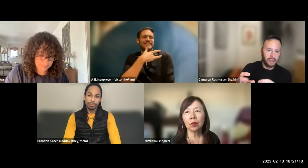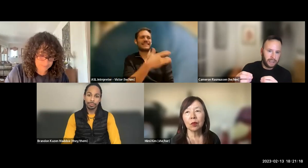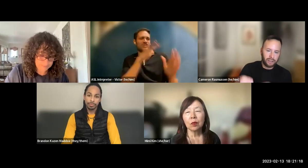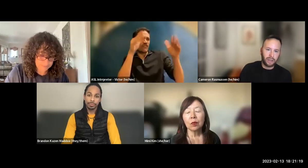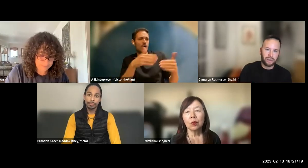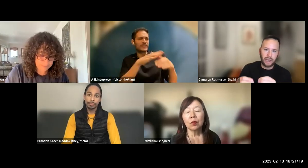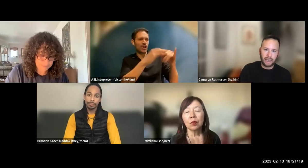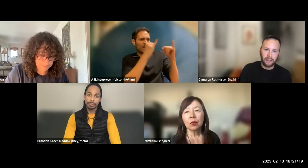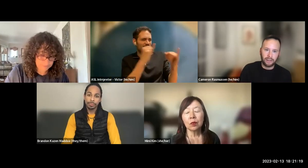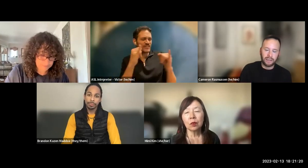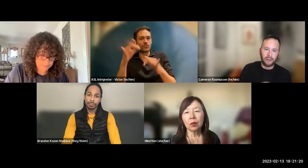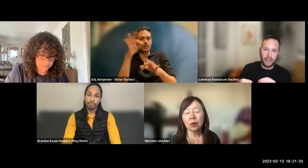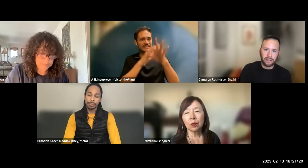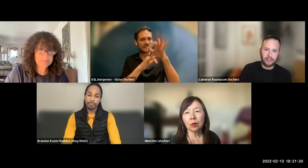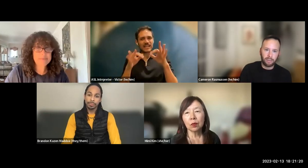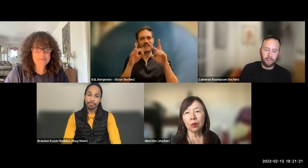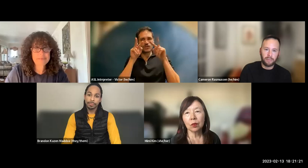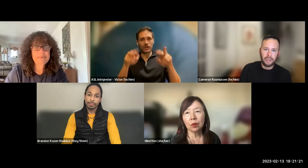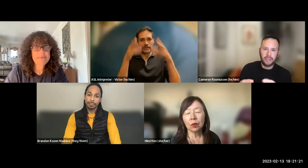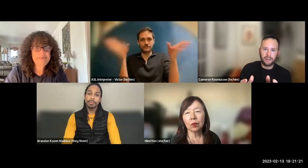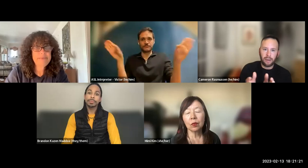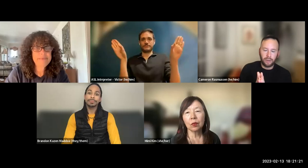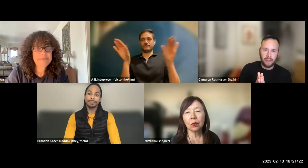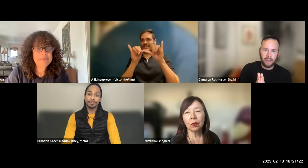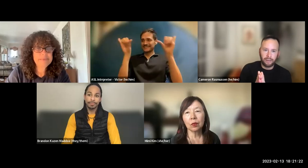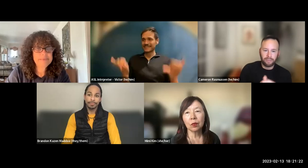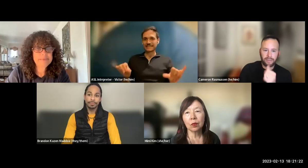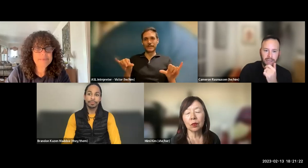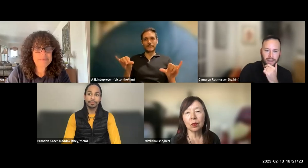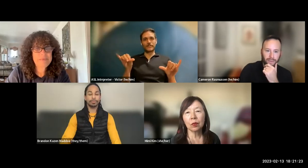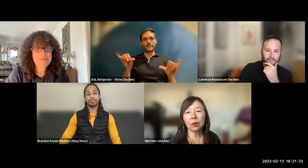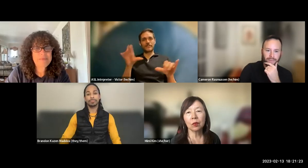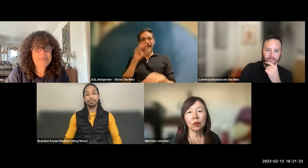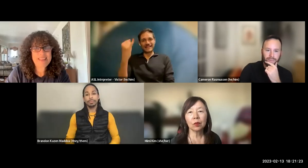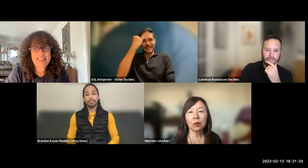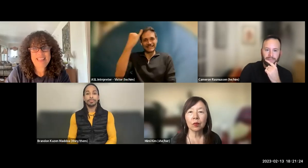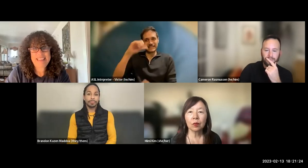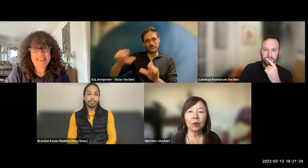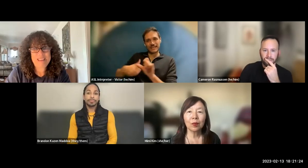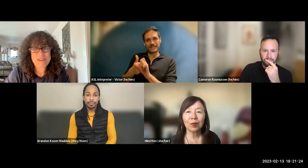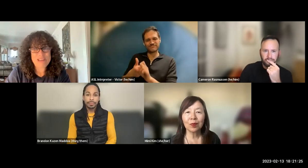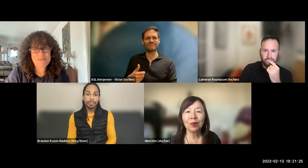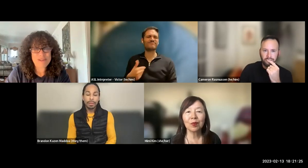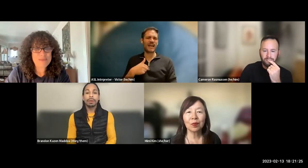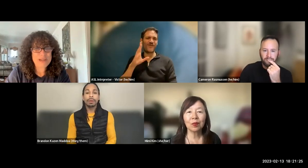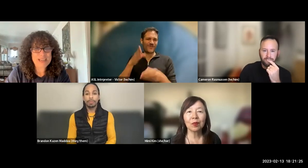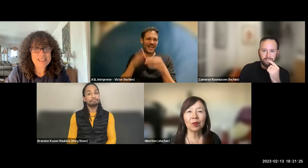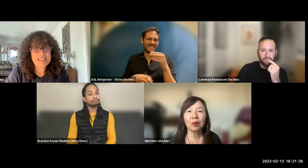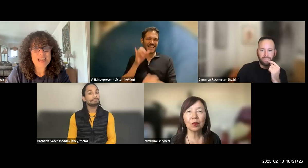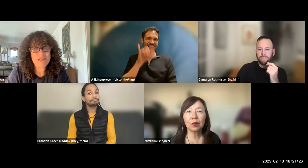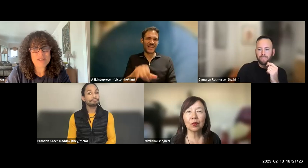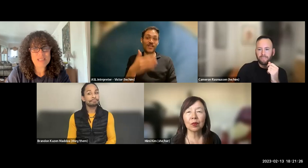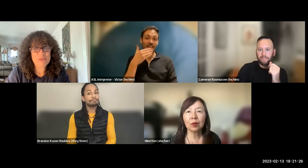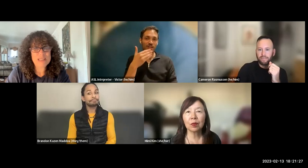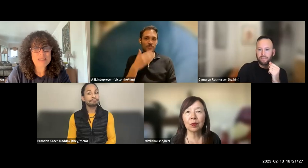systems and structures and ideologies that are actually the problem. So I will end there. Thank you. Thank you, Cameron, for bringing